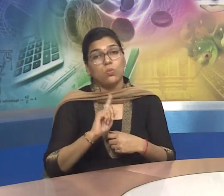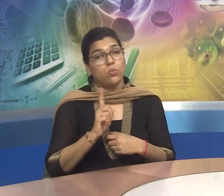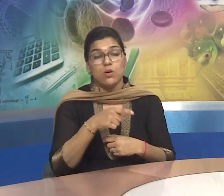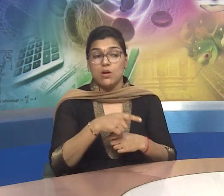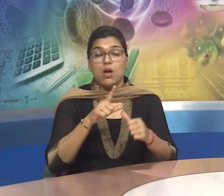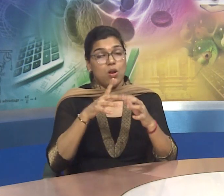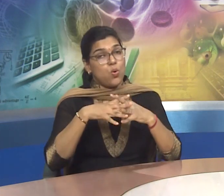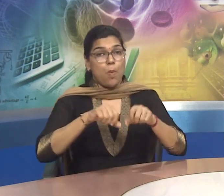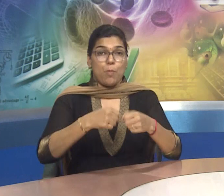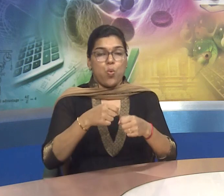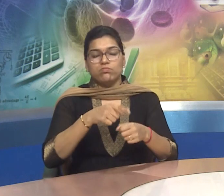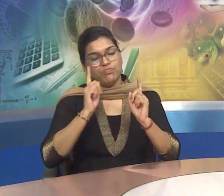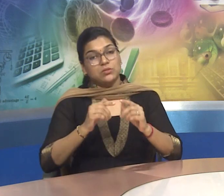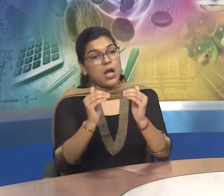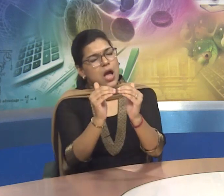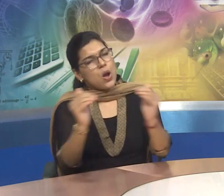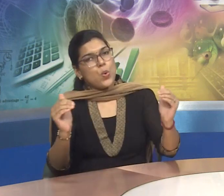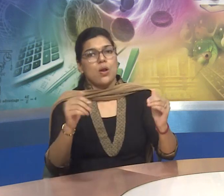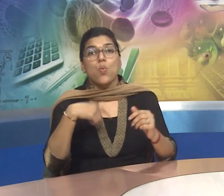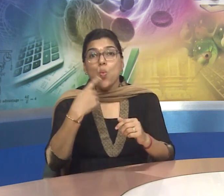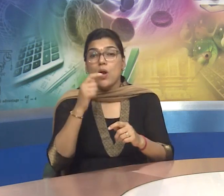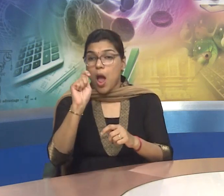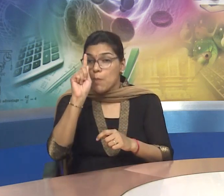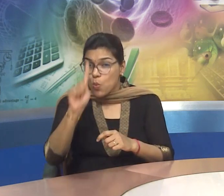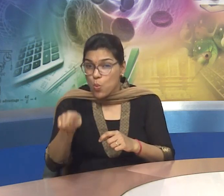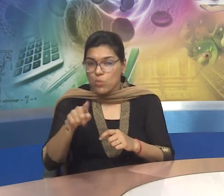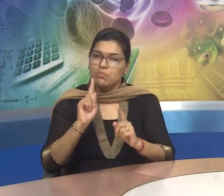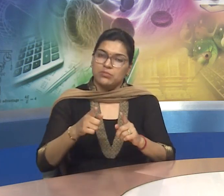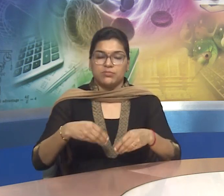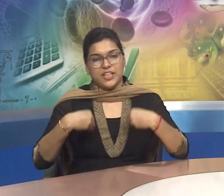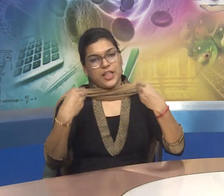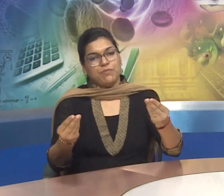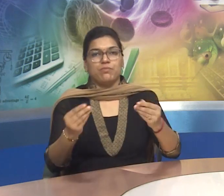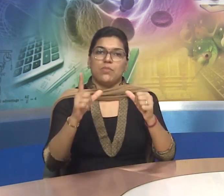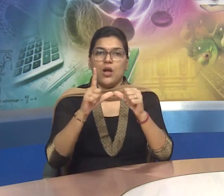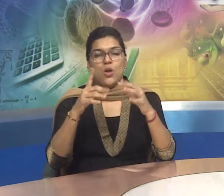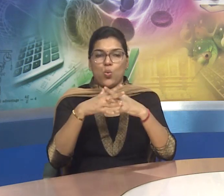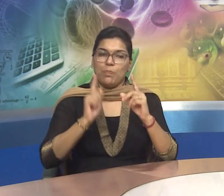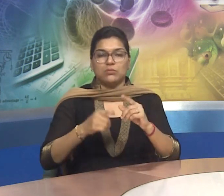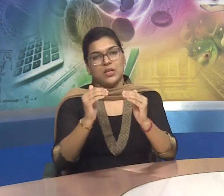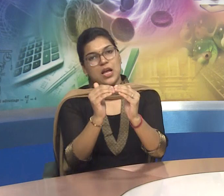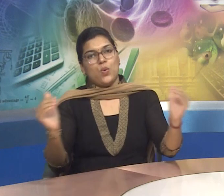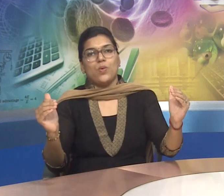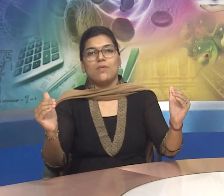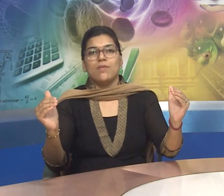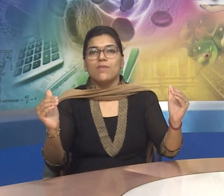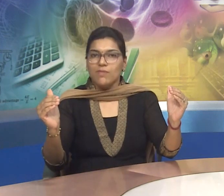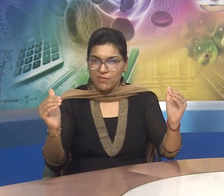sound, for all of them these rights are equal. So this is equality